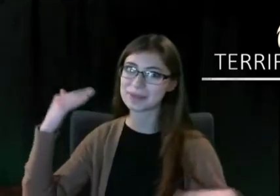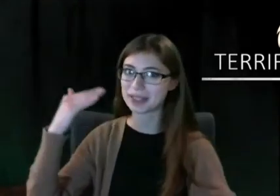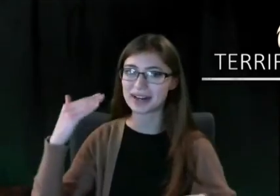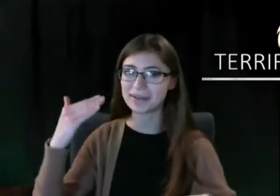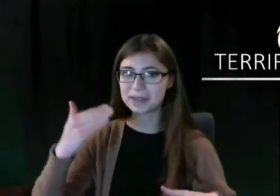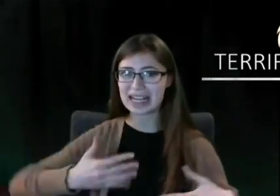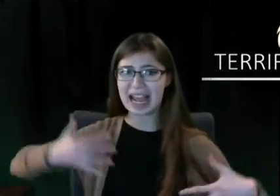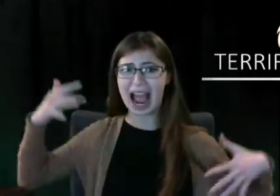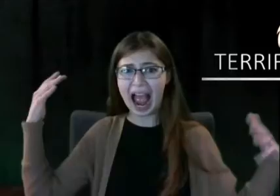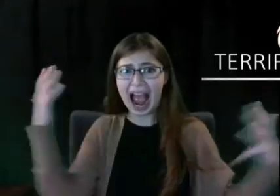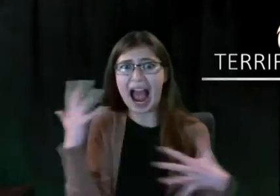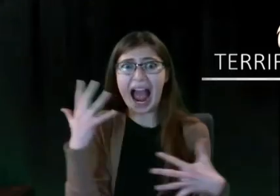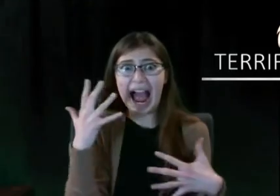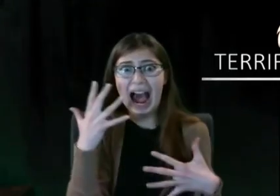up.